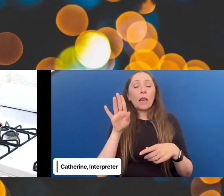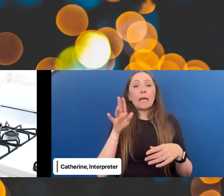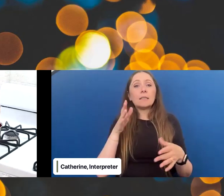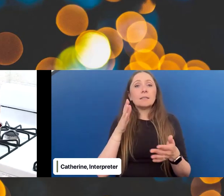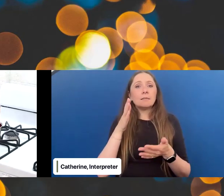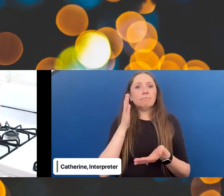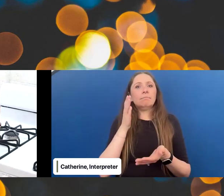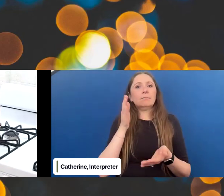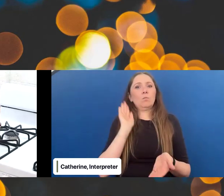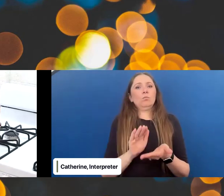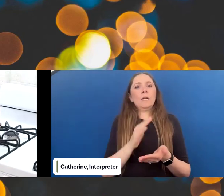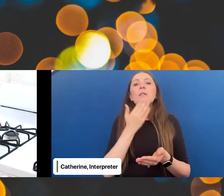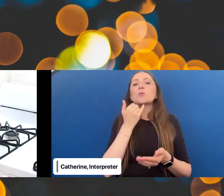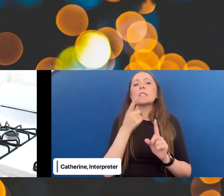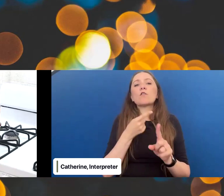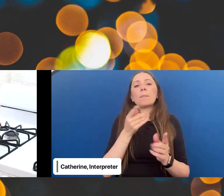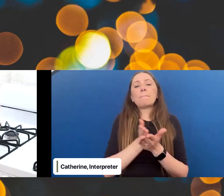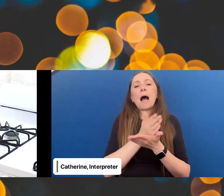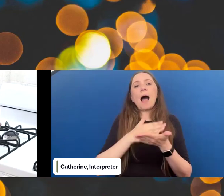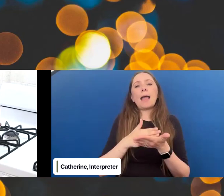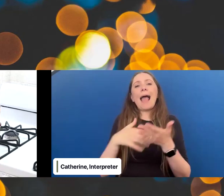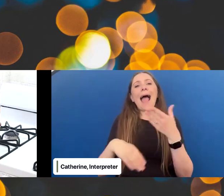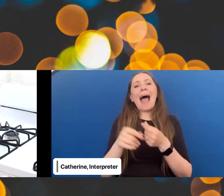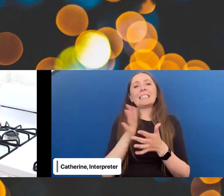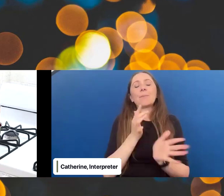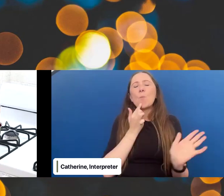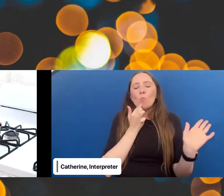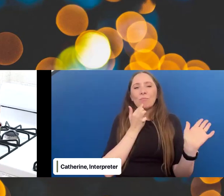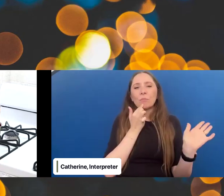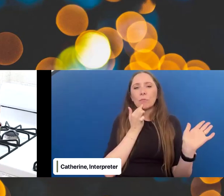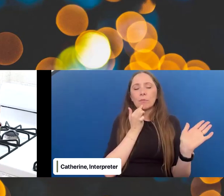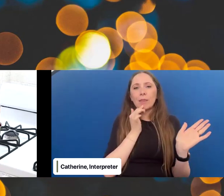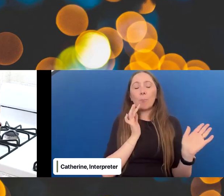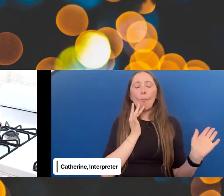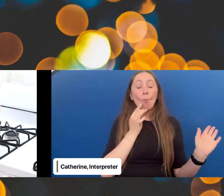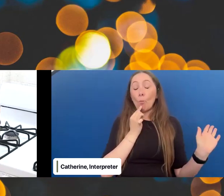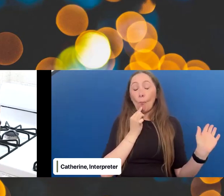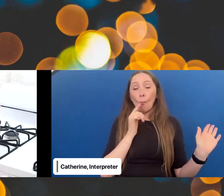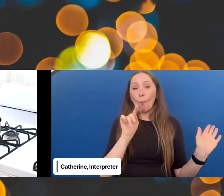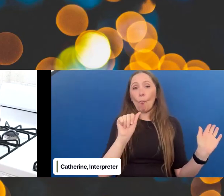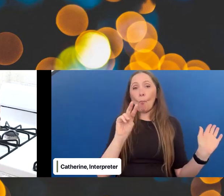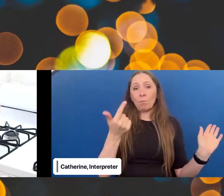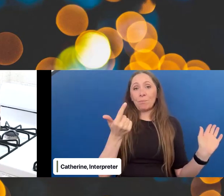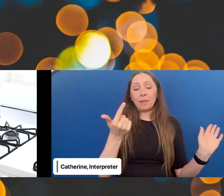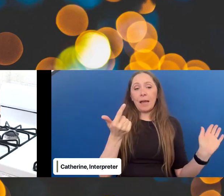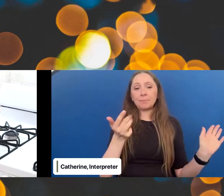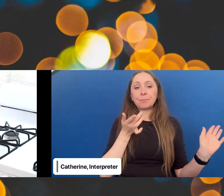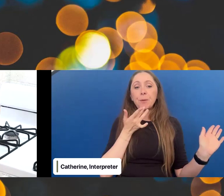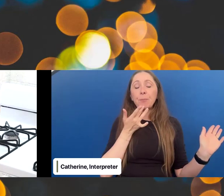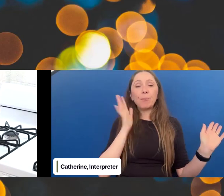sweetness from the pie, add a little bit of zing, add a little bit of tangy to your zangy, and your zangy to your